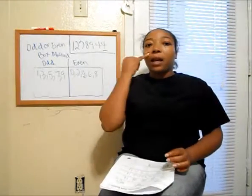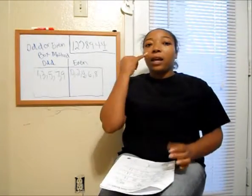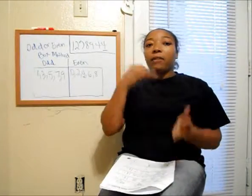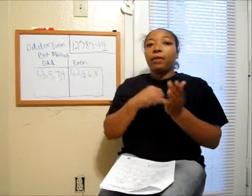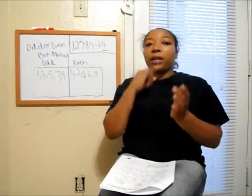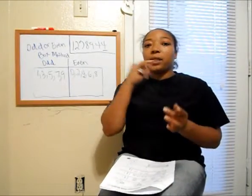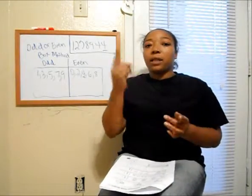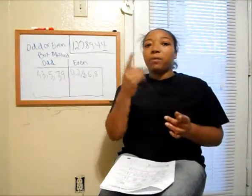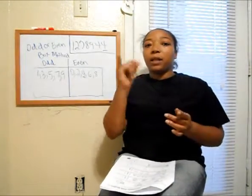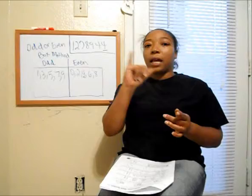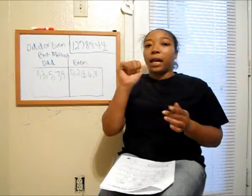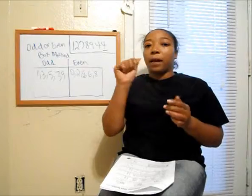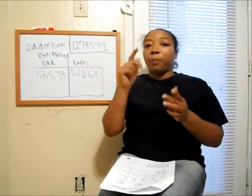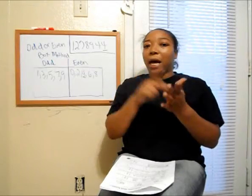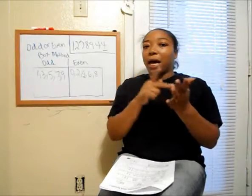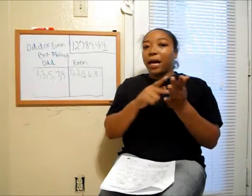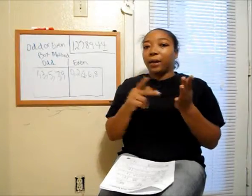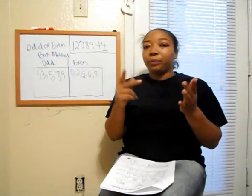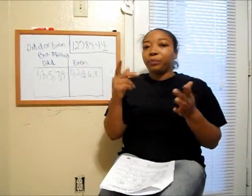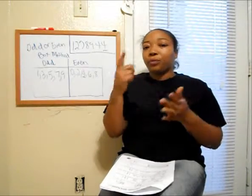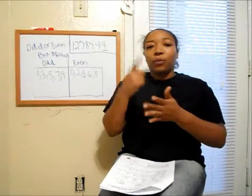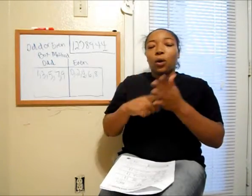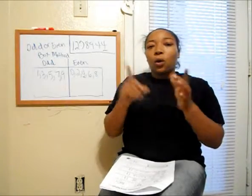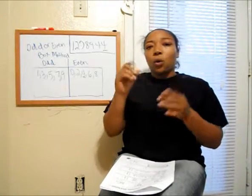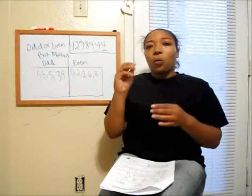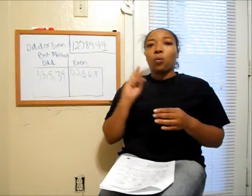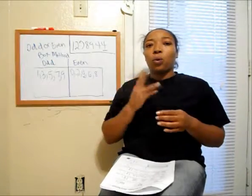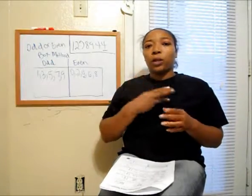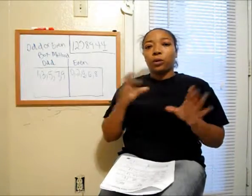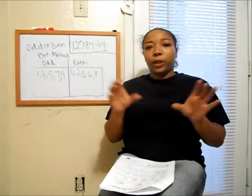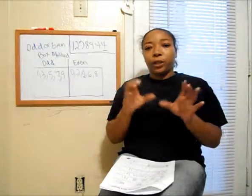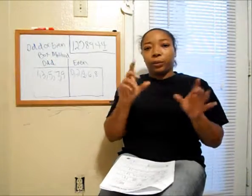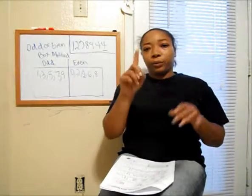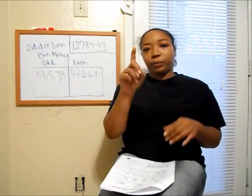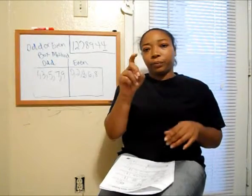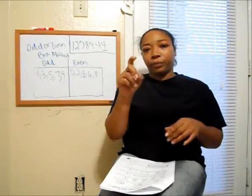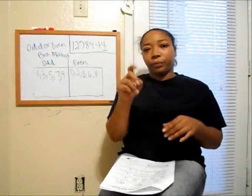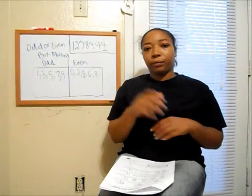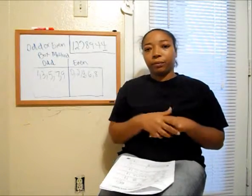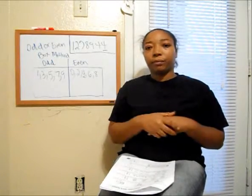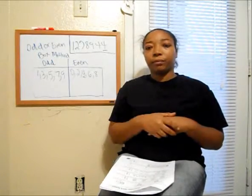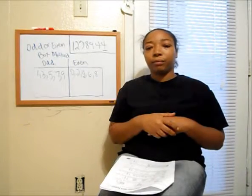If it is something like a pie, what do we do?